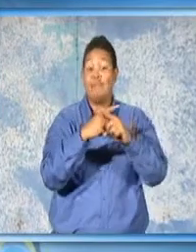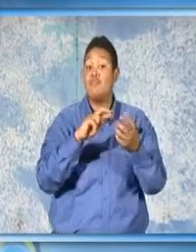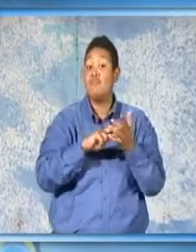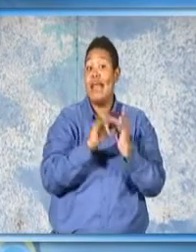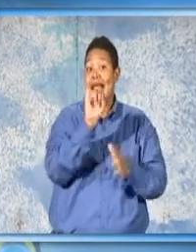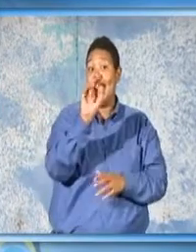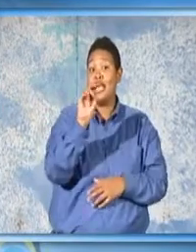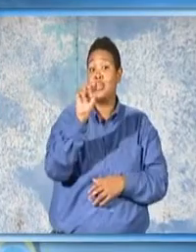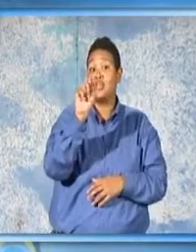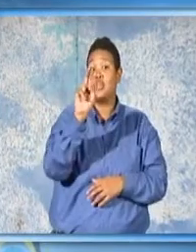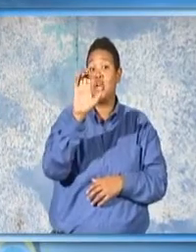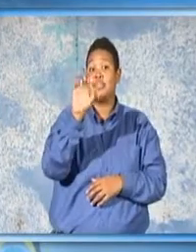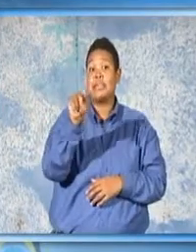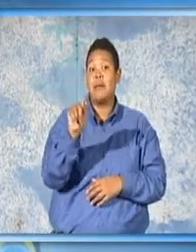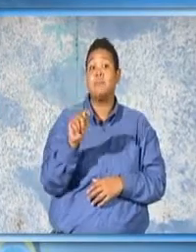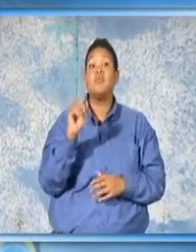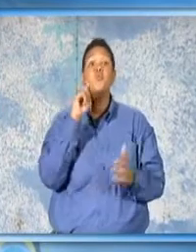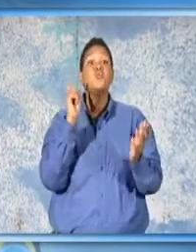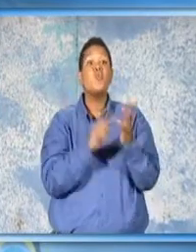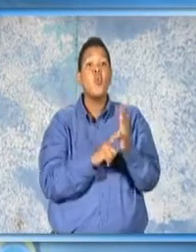denoted by the common letter C.